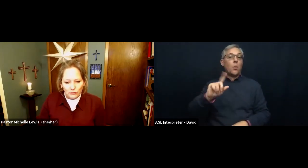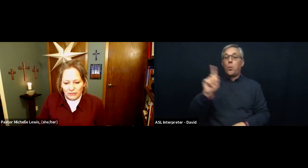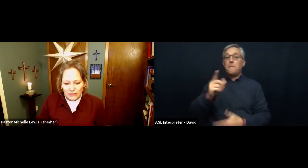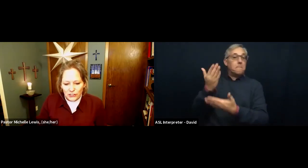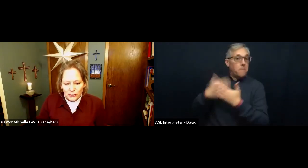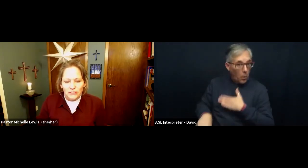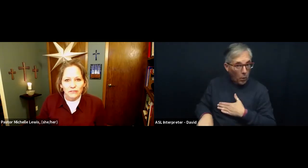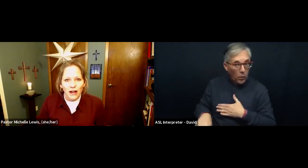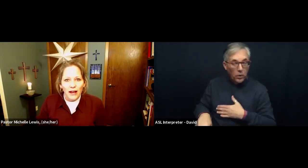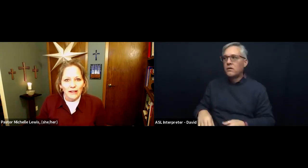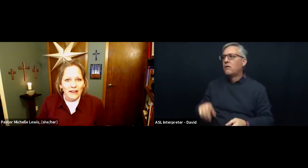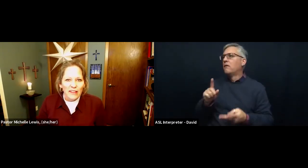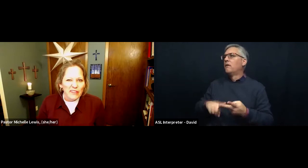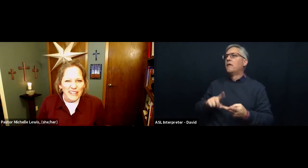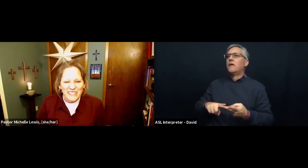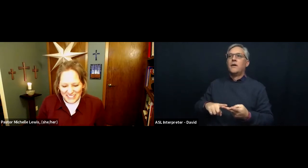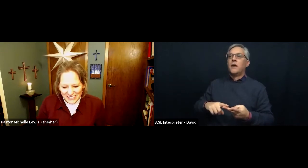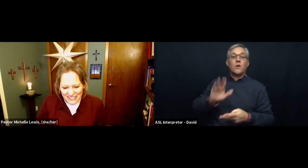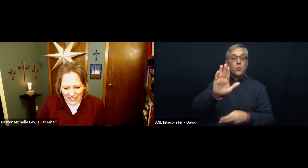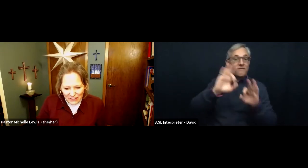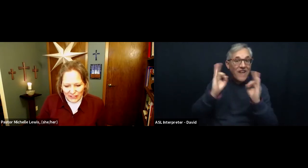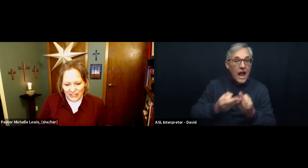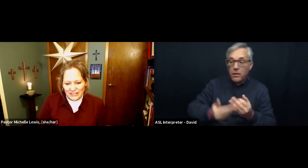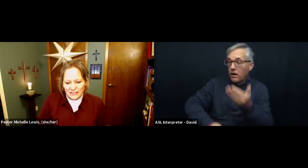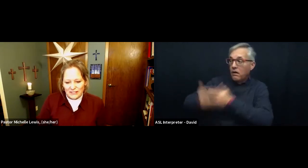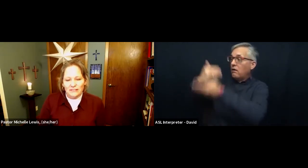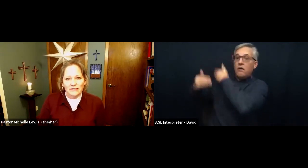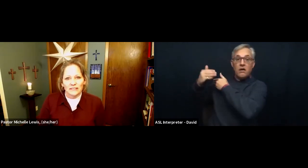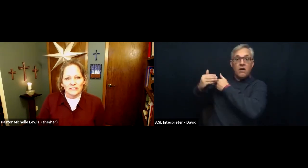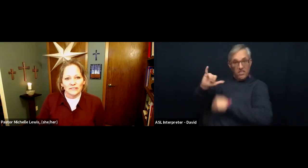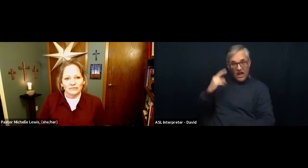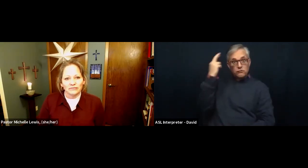past revelations of God, that doesn't save us.